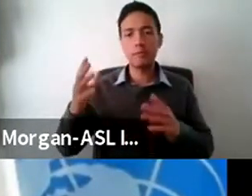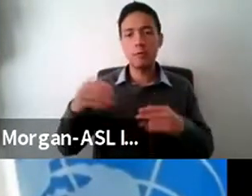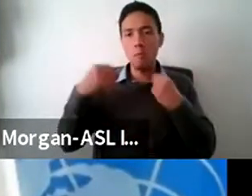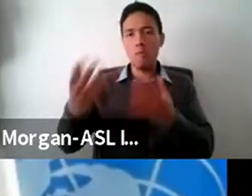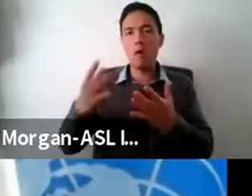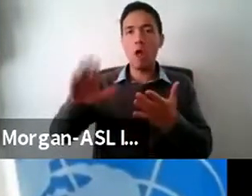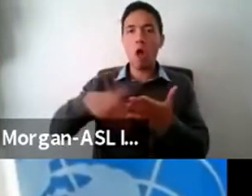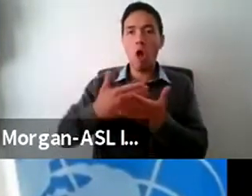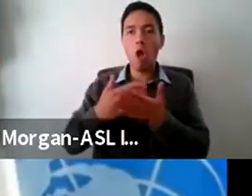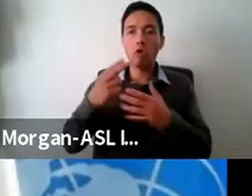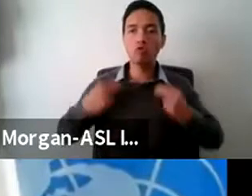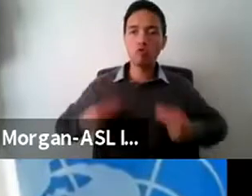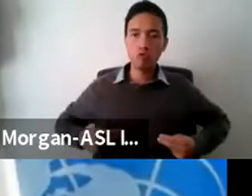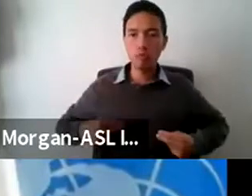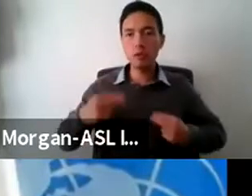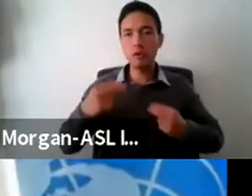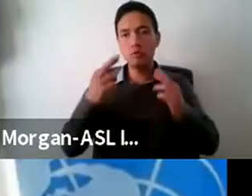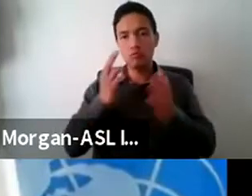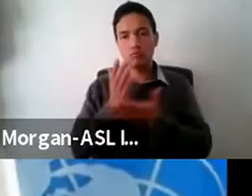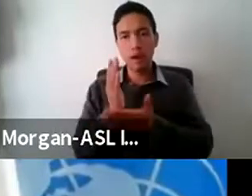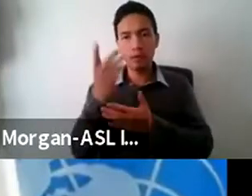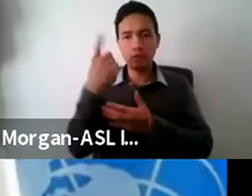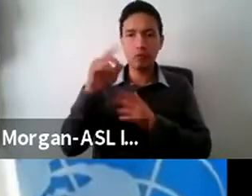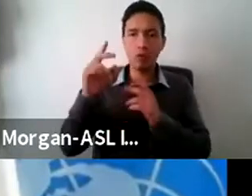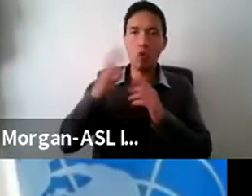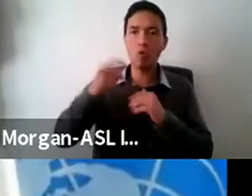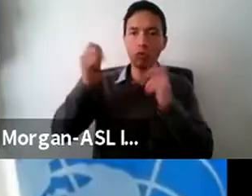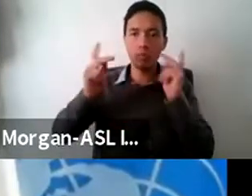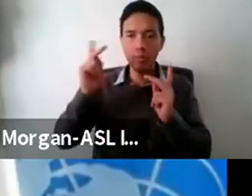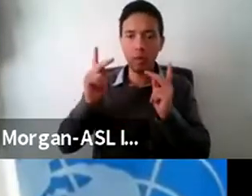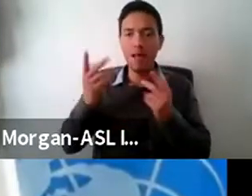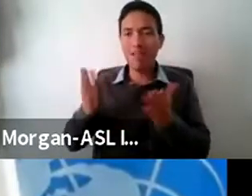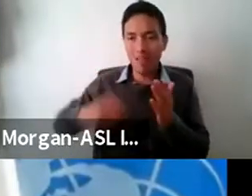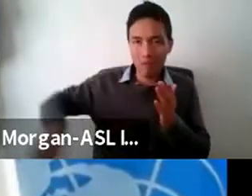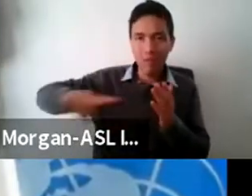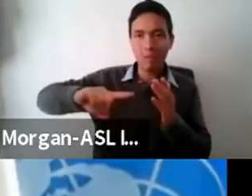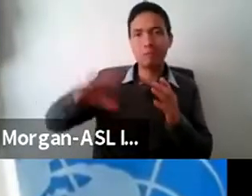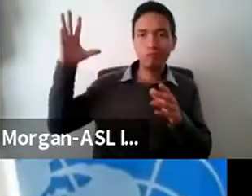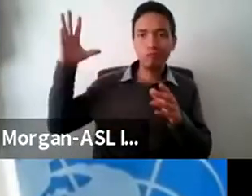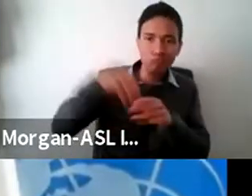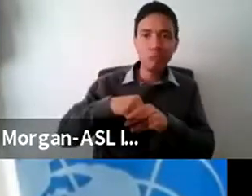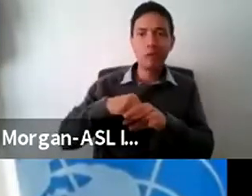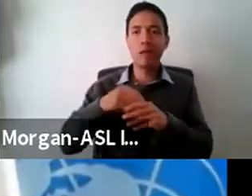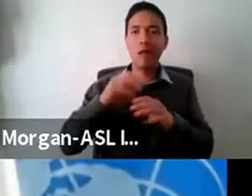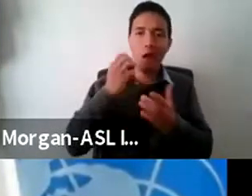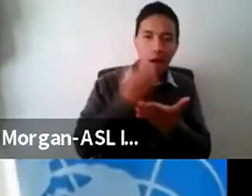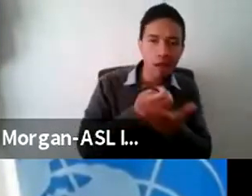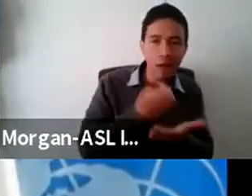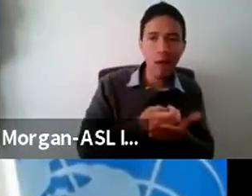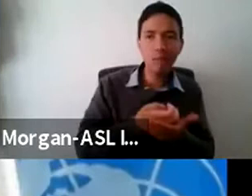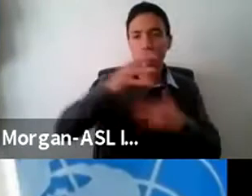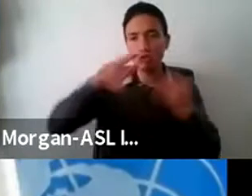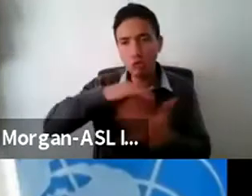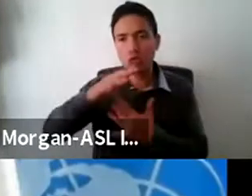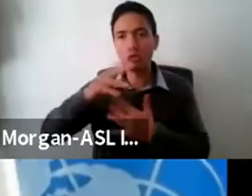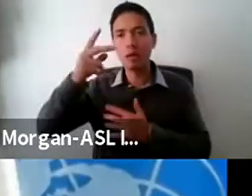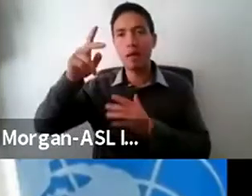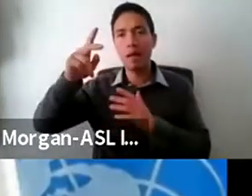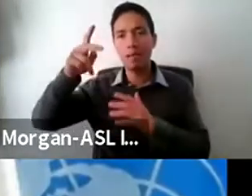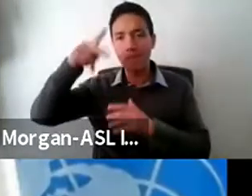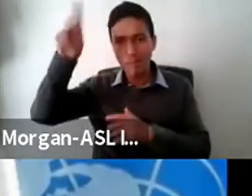be able to actively participate in the economic, social, cultural, and political life of our